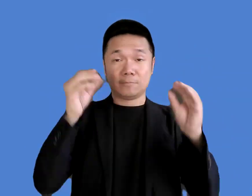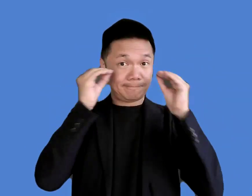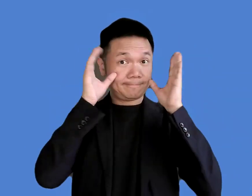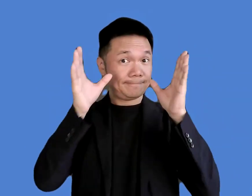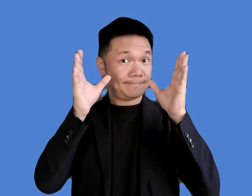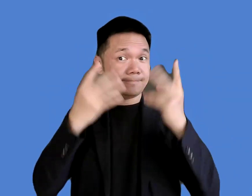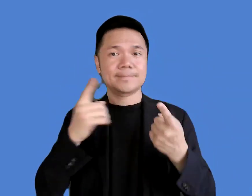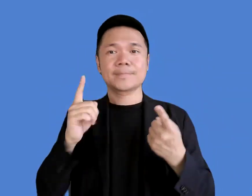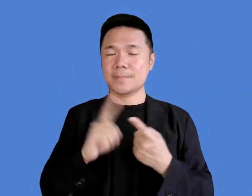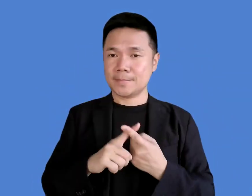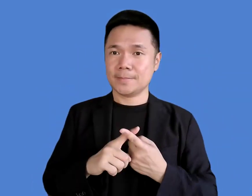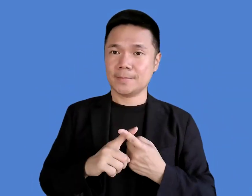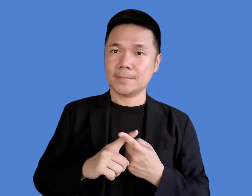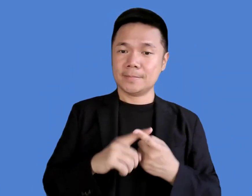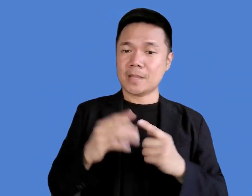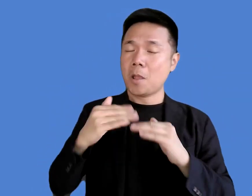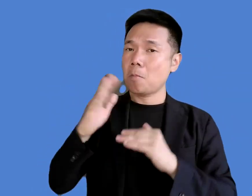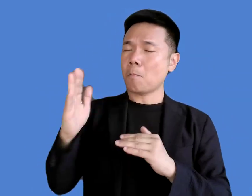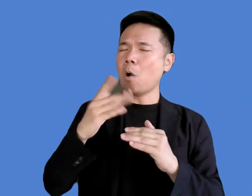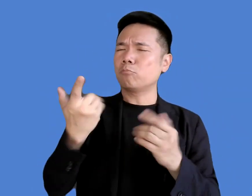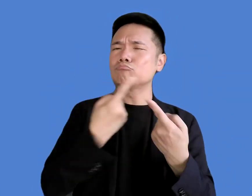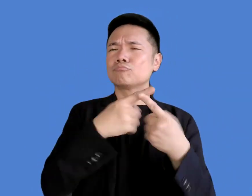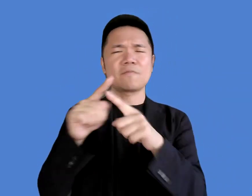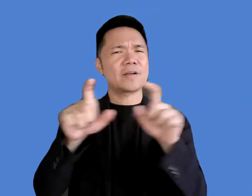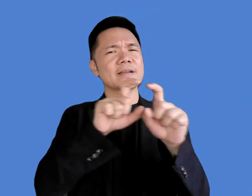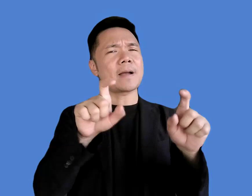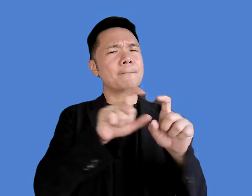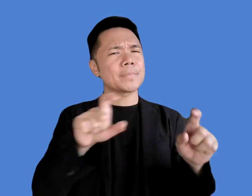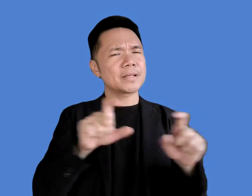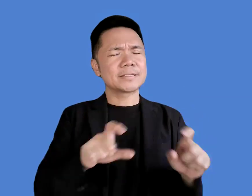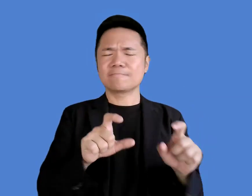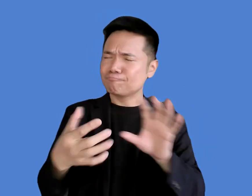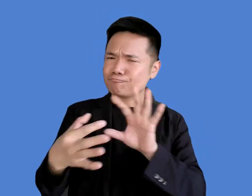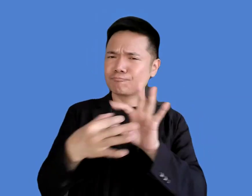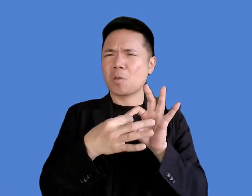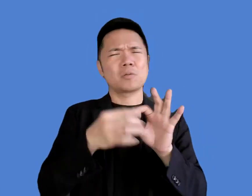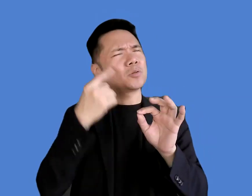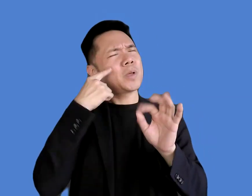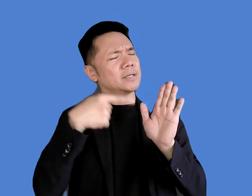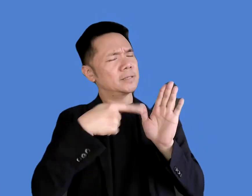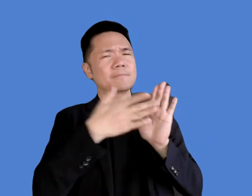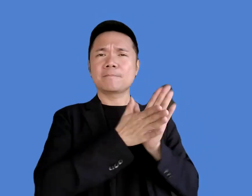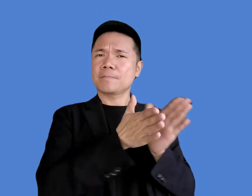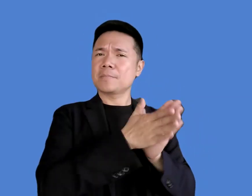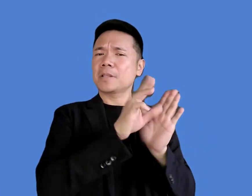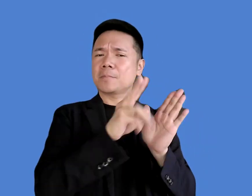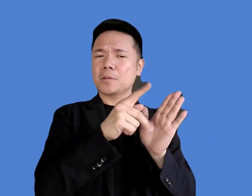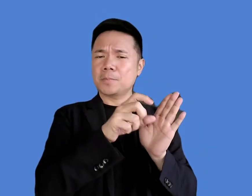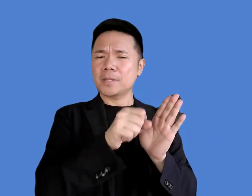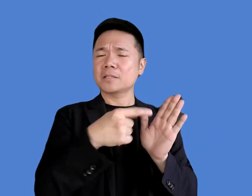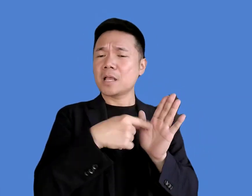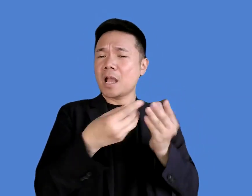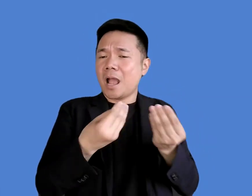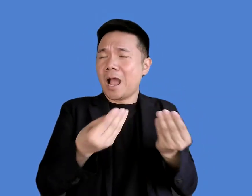we're really starting broad awareness with different companies. What are the WEPs? What do they do? What are some of the tools that we offer